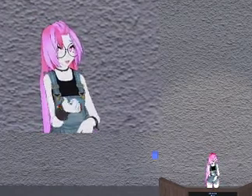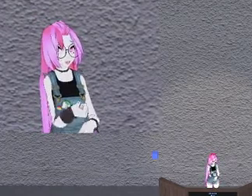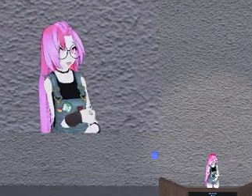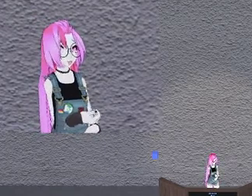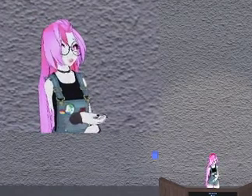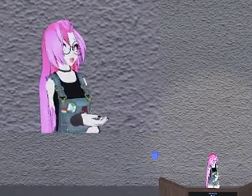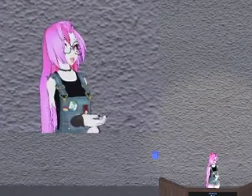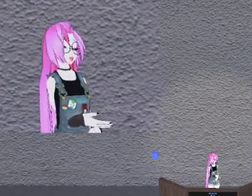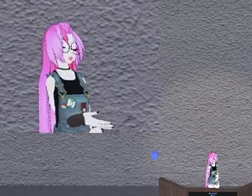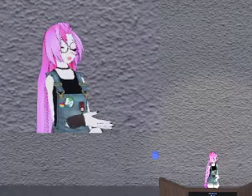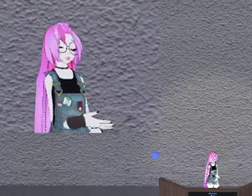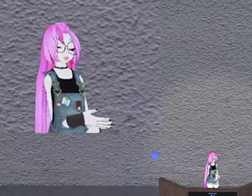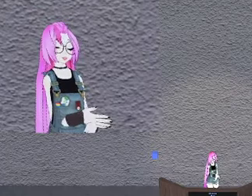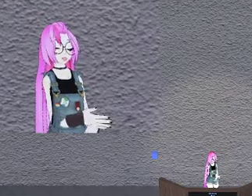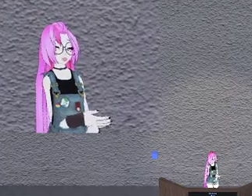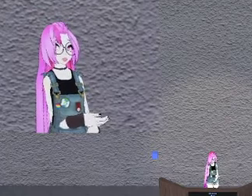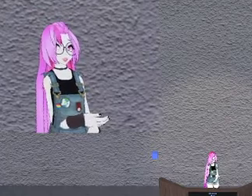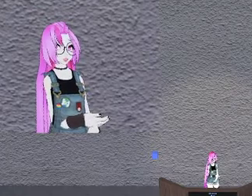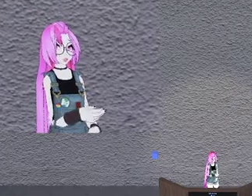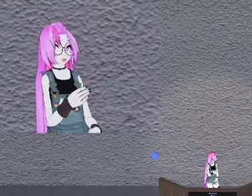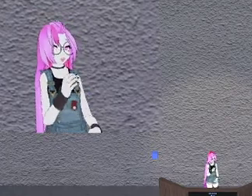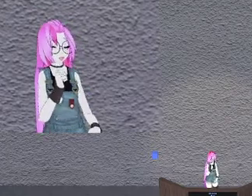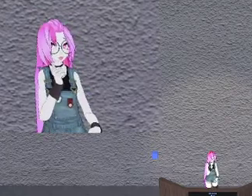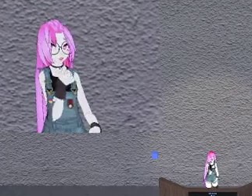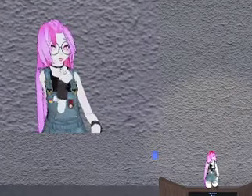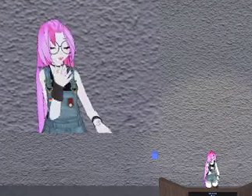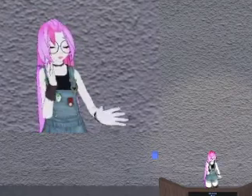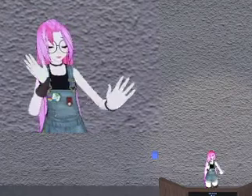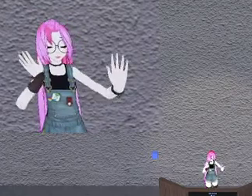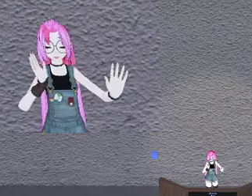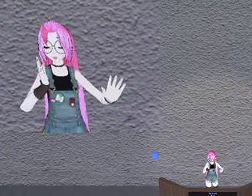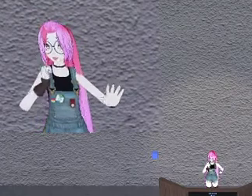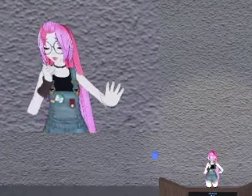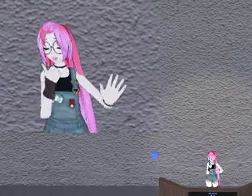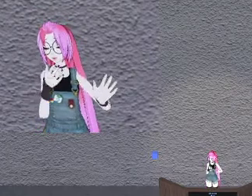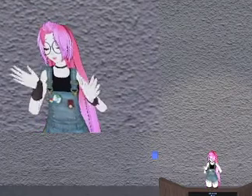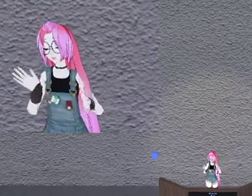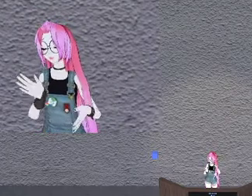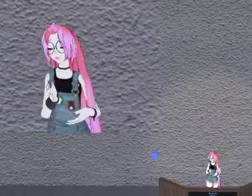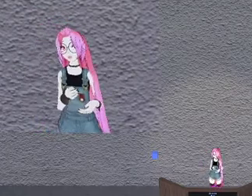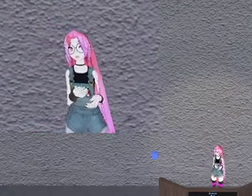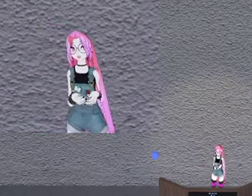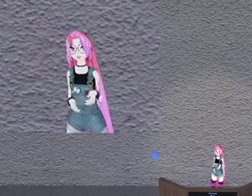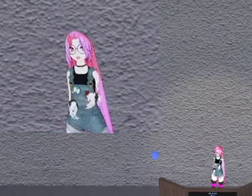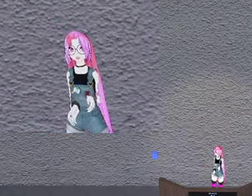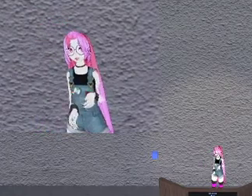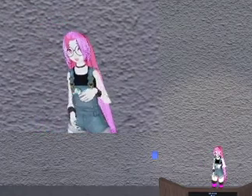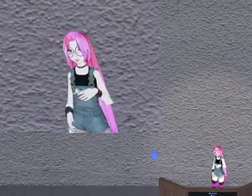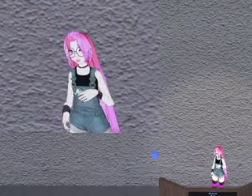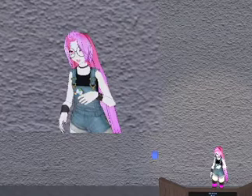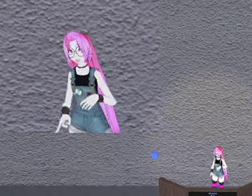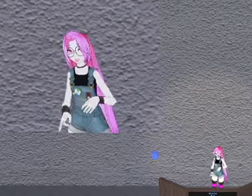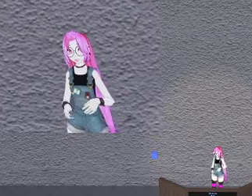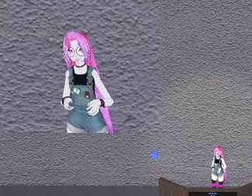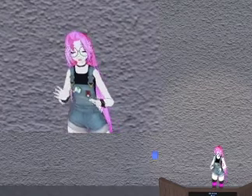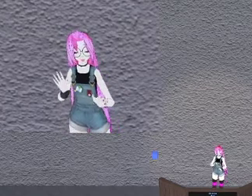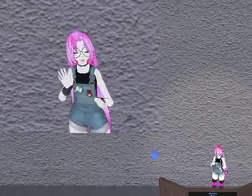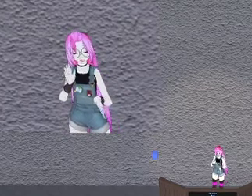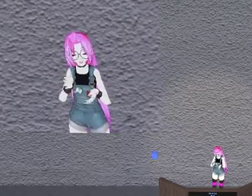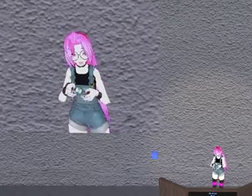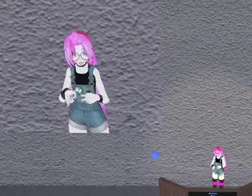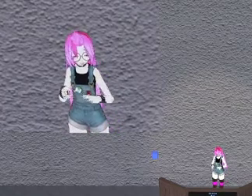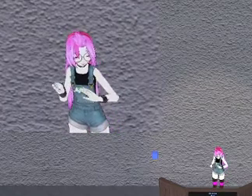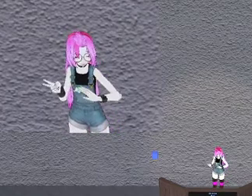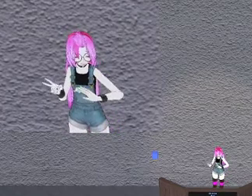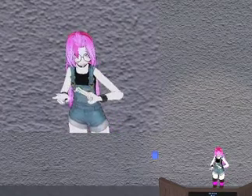too. I had somebody ask me that the other day. You could be like, oops, oopsie. So yeah, it's pretty